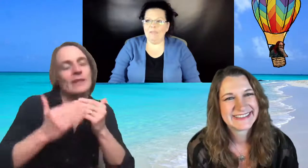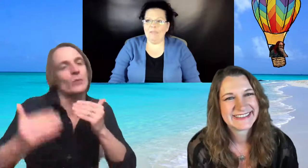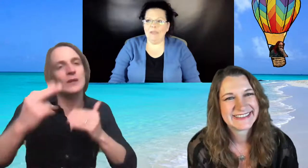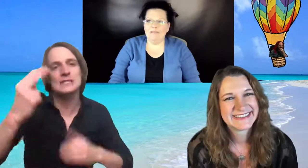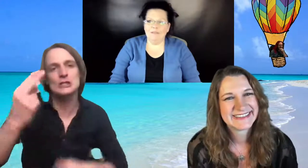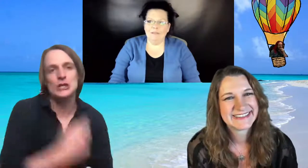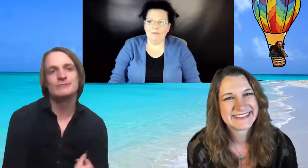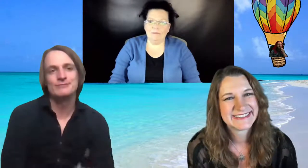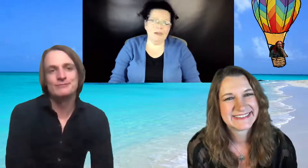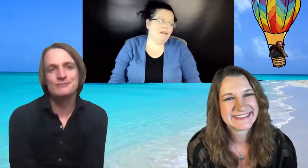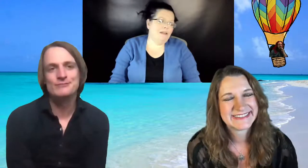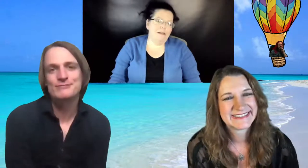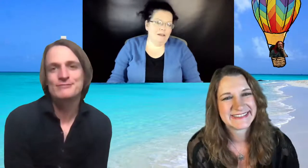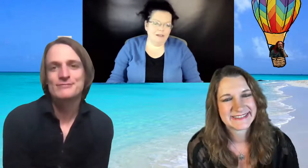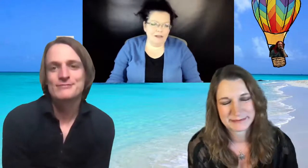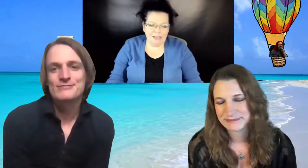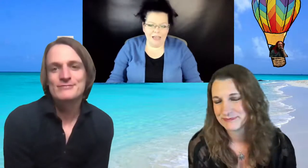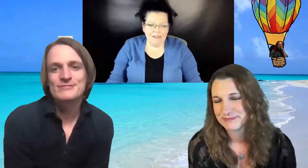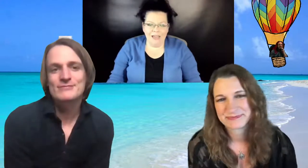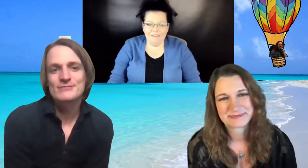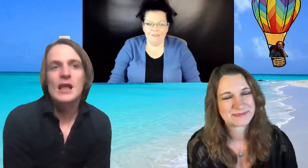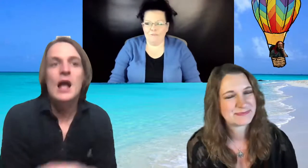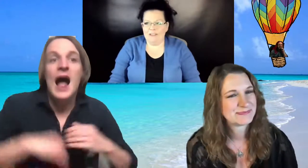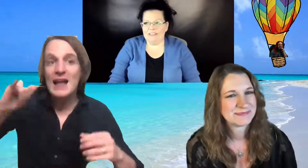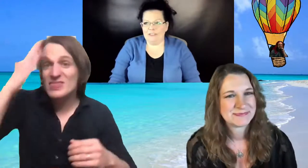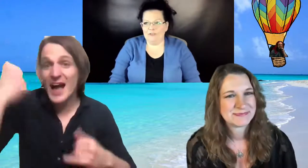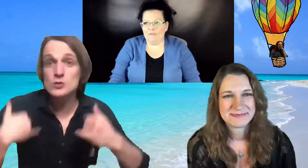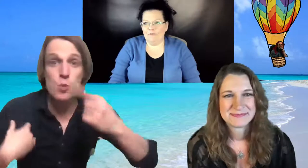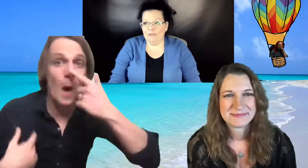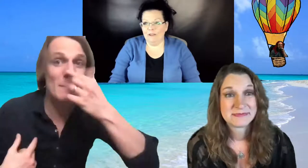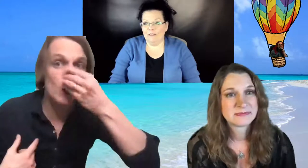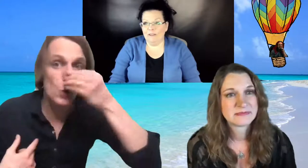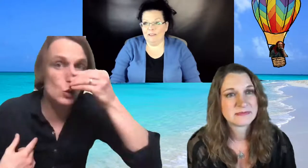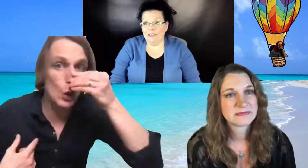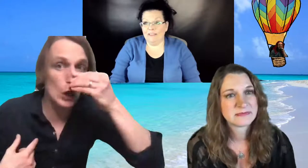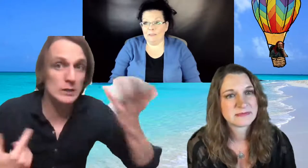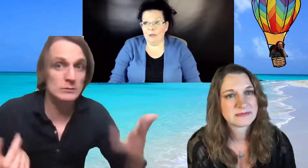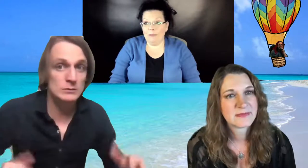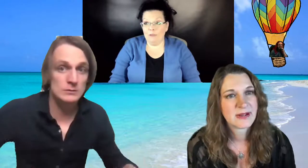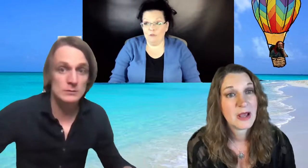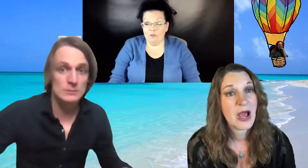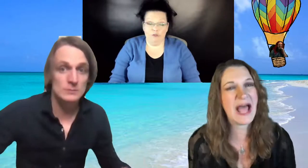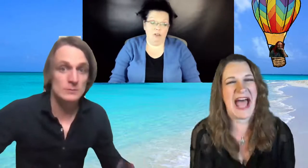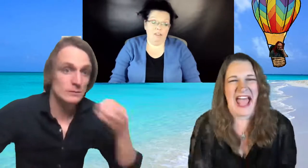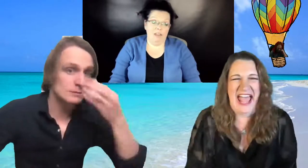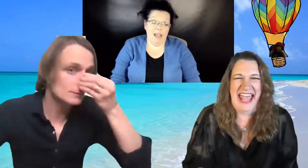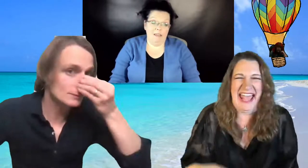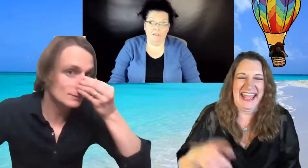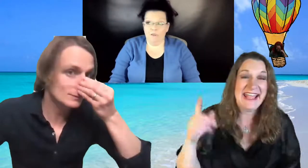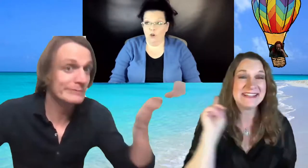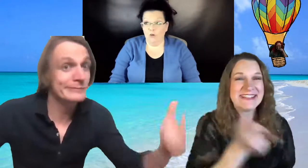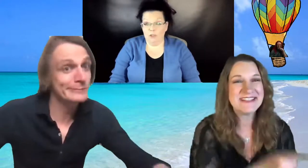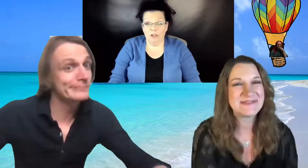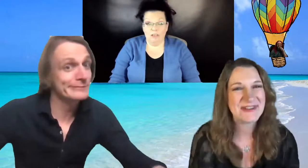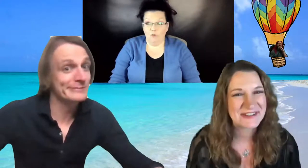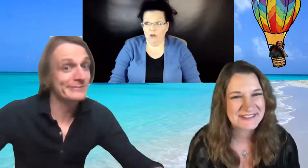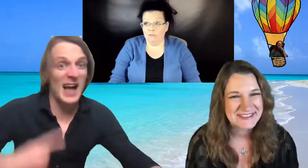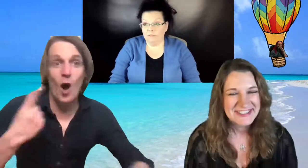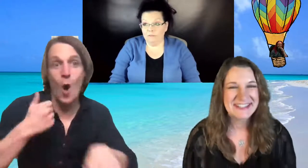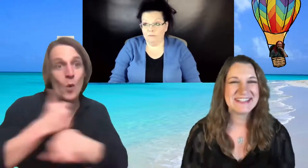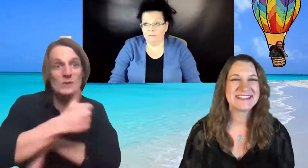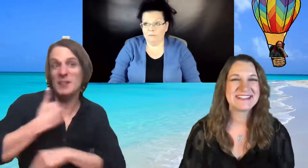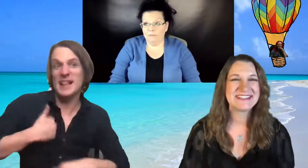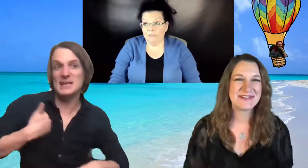we had met, we met again, and then the rest is history from there. And that's why my nose is crooked today. So it's all his